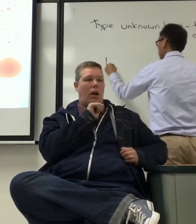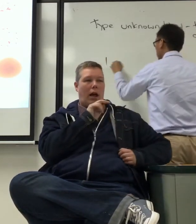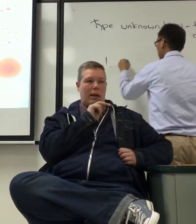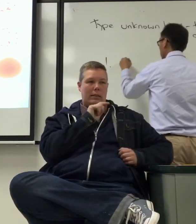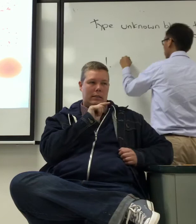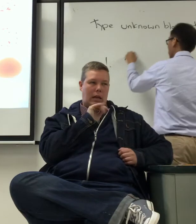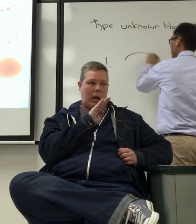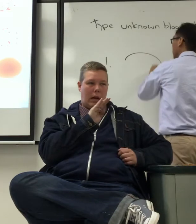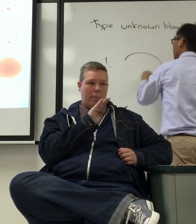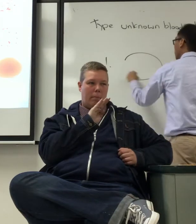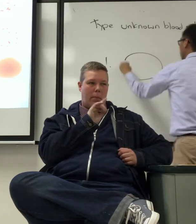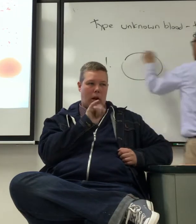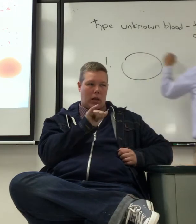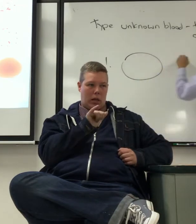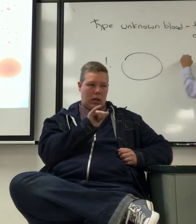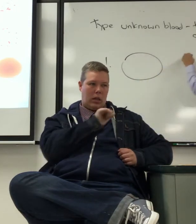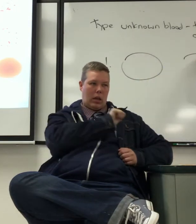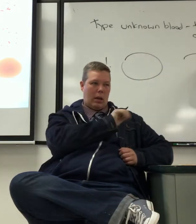1.